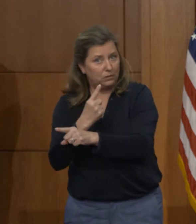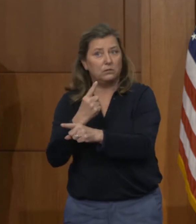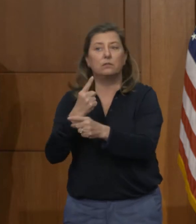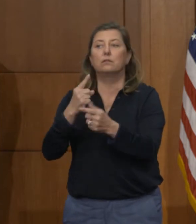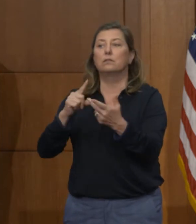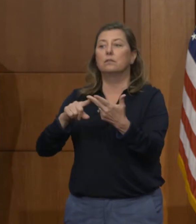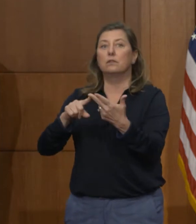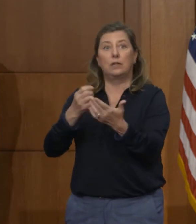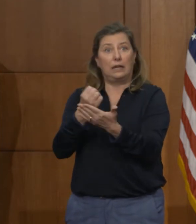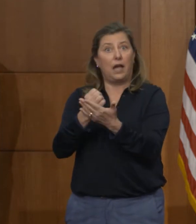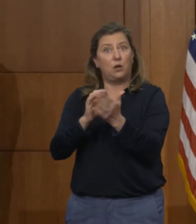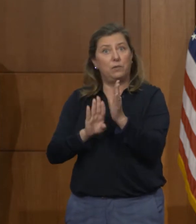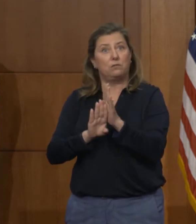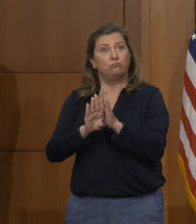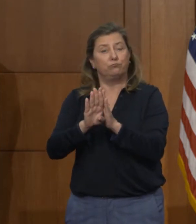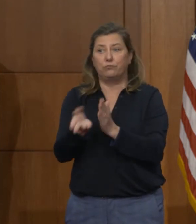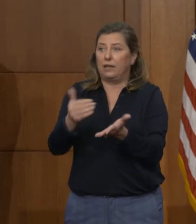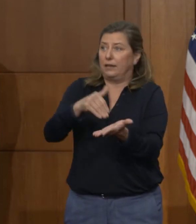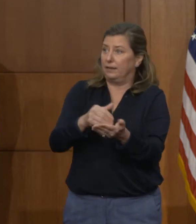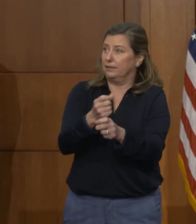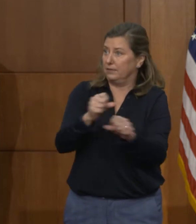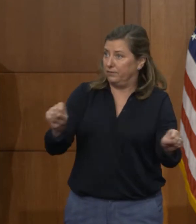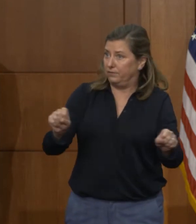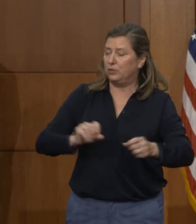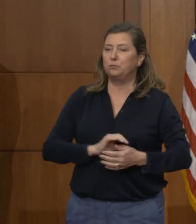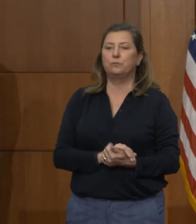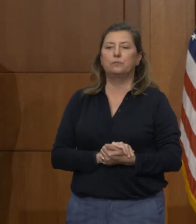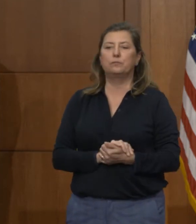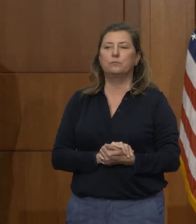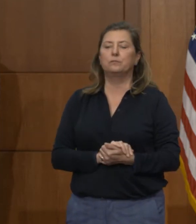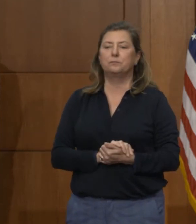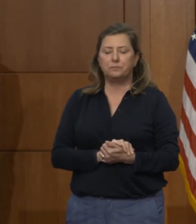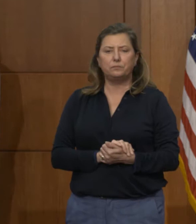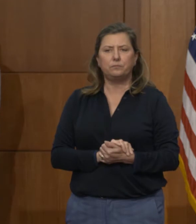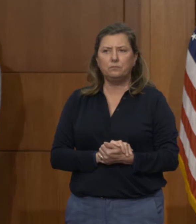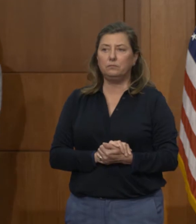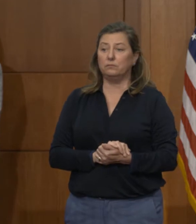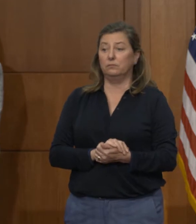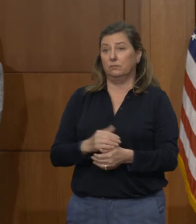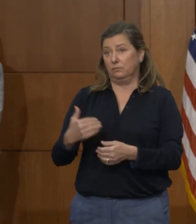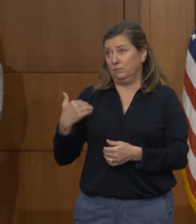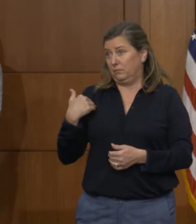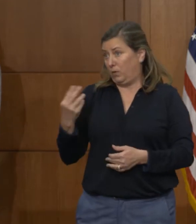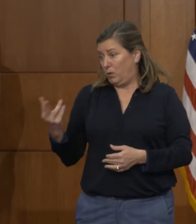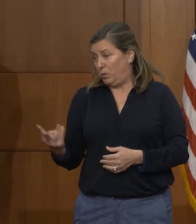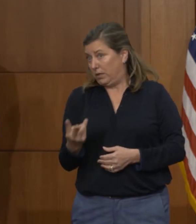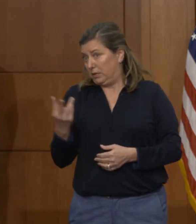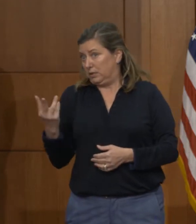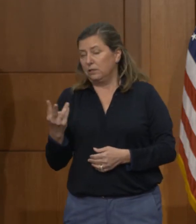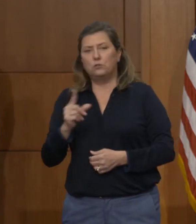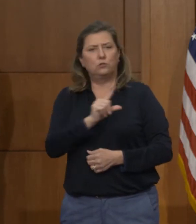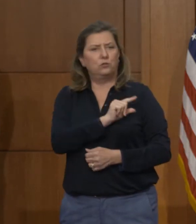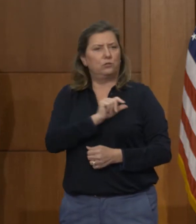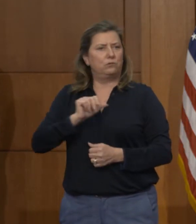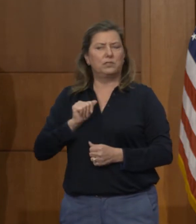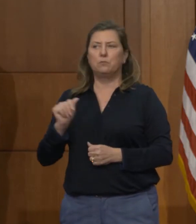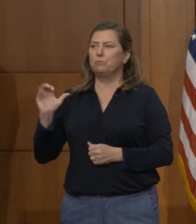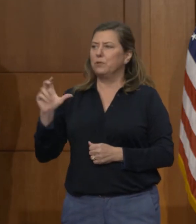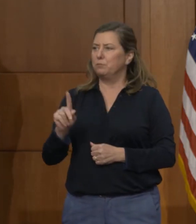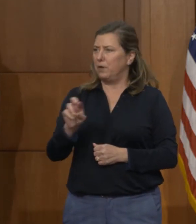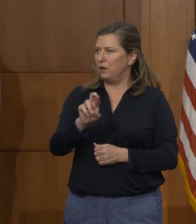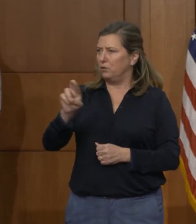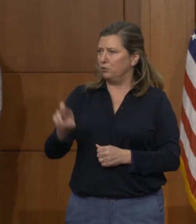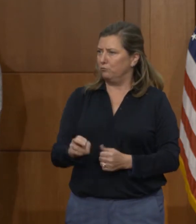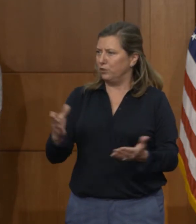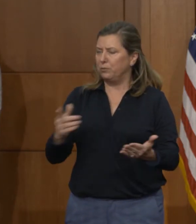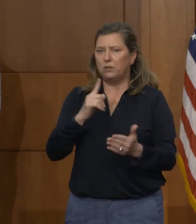our economy back up and running safely. First, on Wednesday, the General Assembly returned to Richmond for